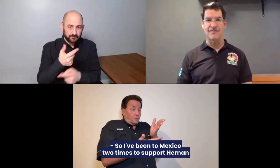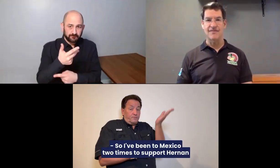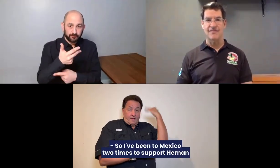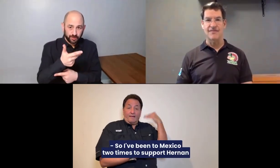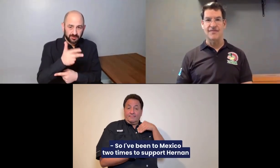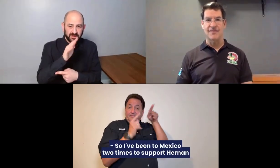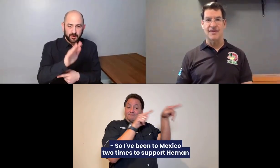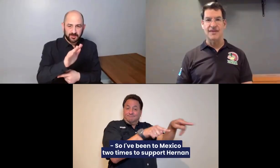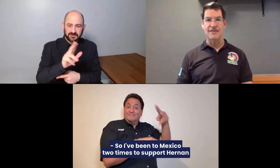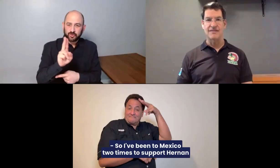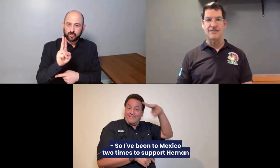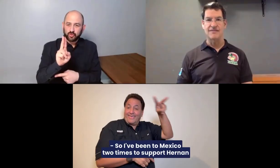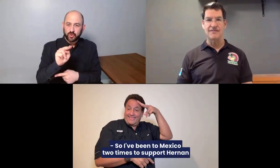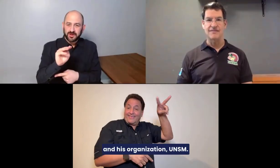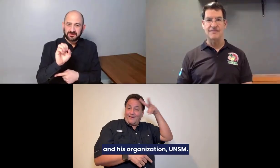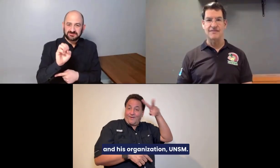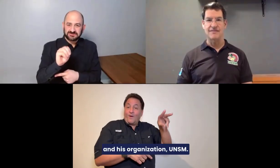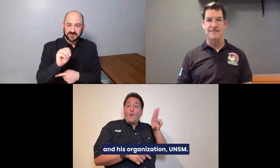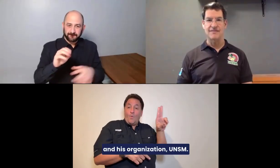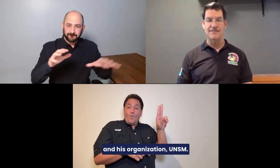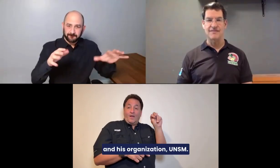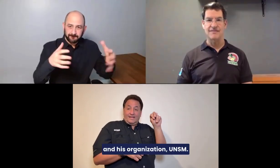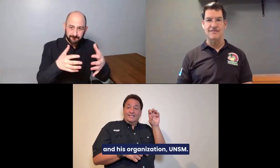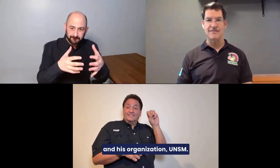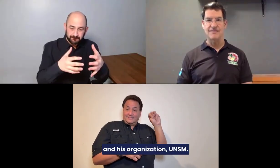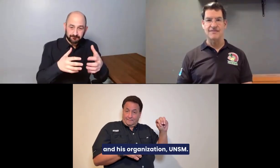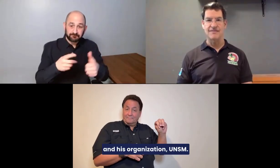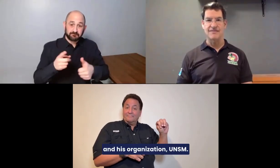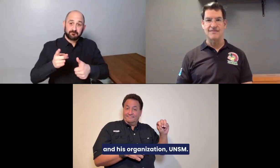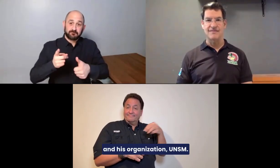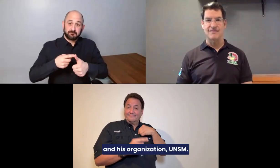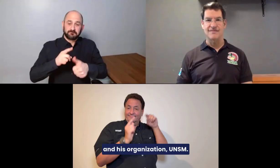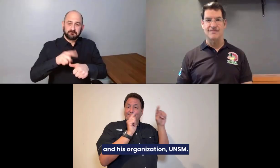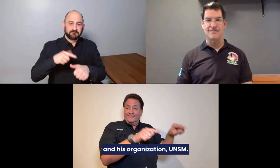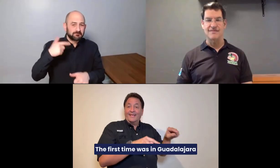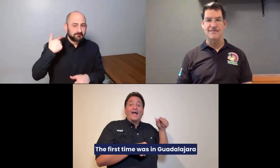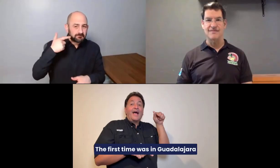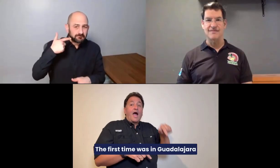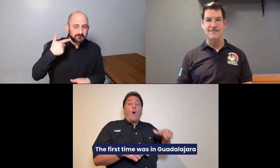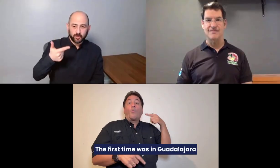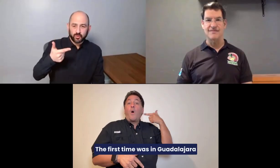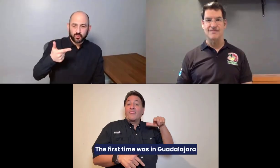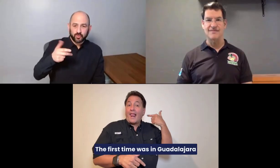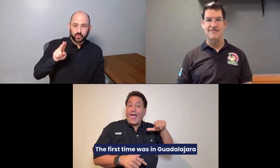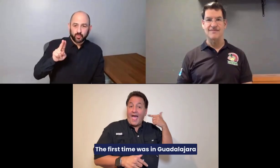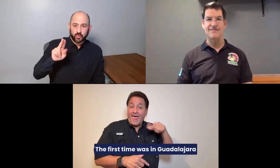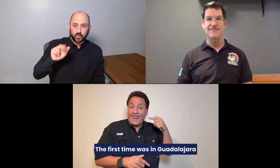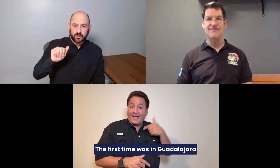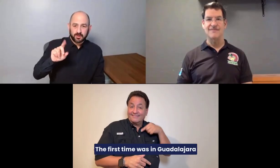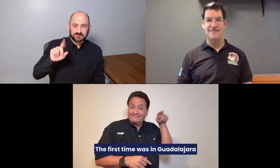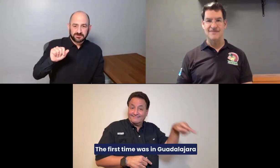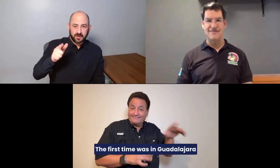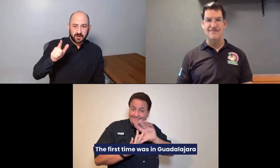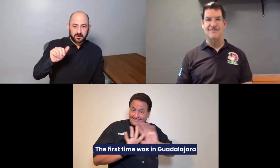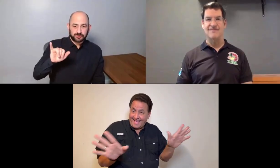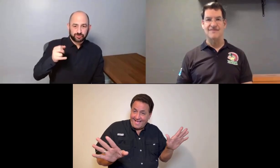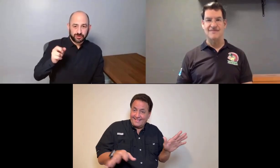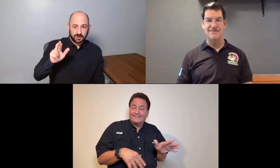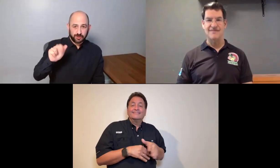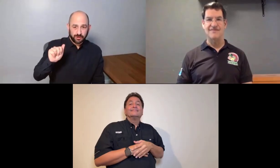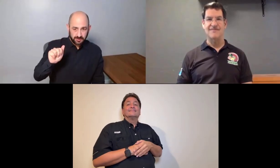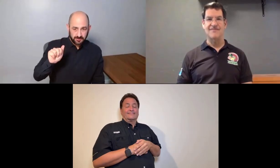2 times to support Hernán and his organization, UNSM. The first time was in